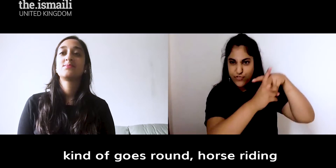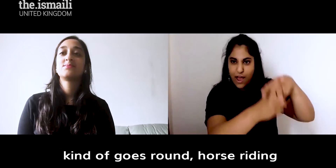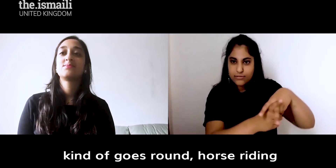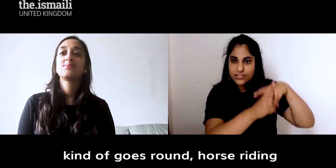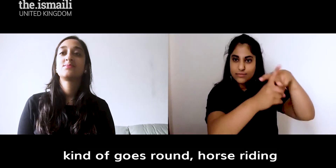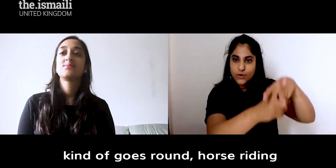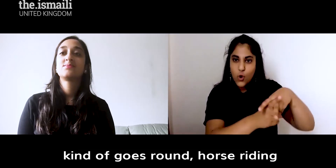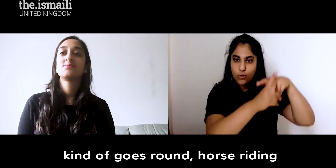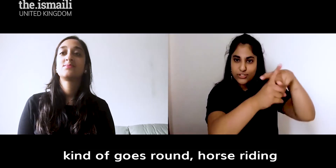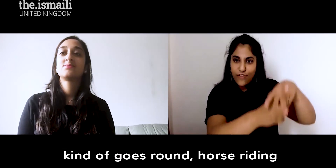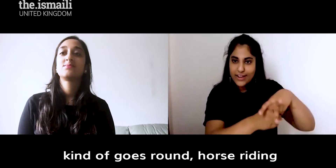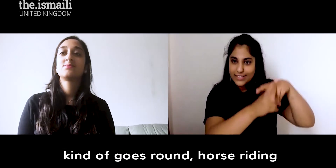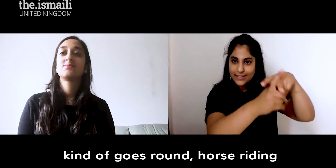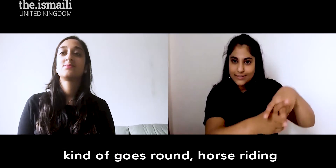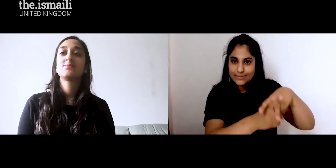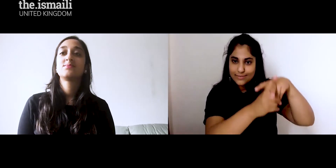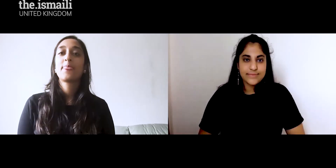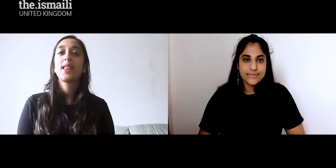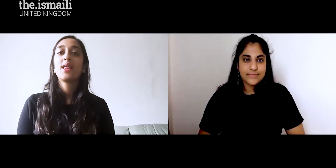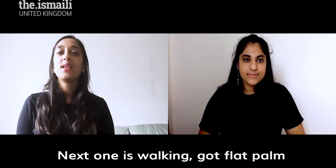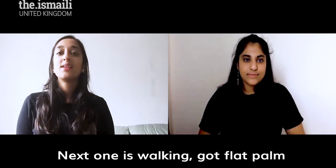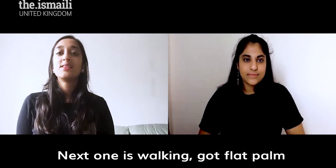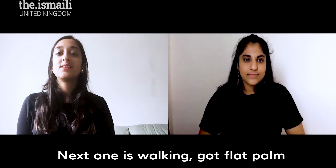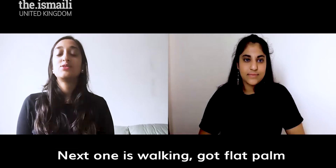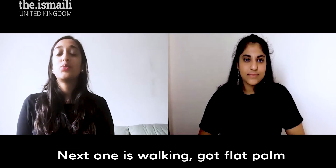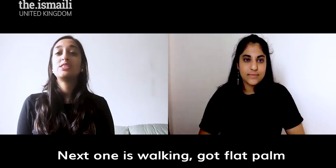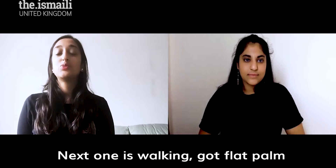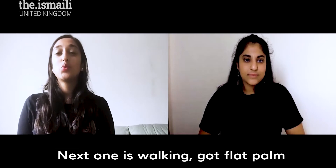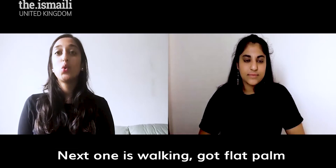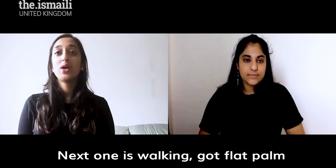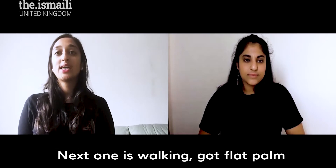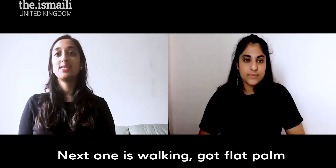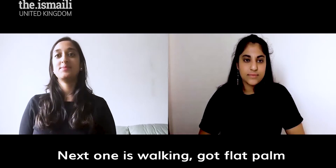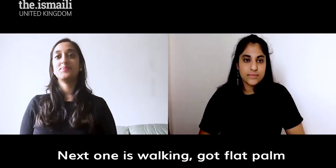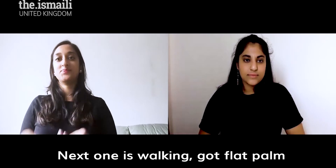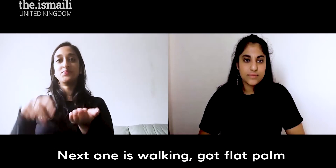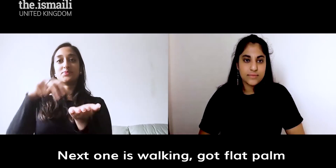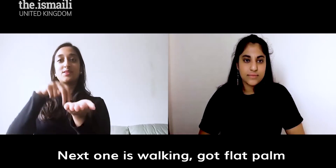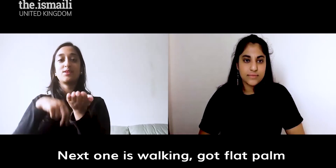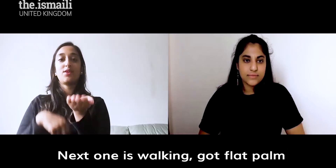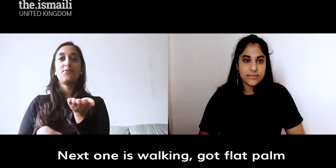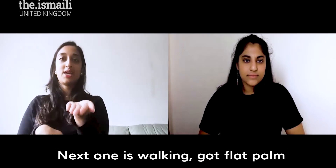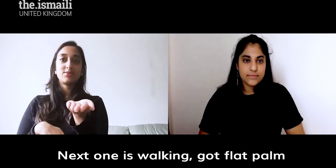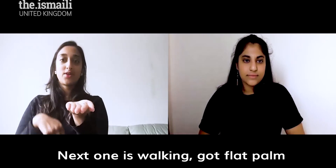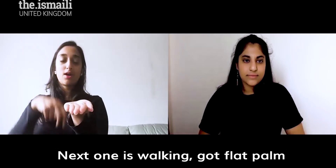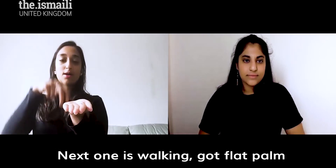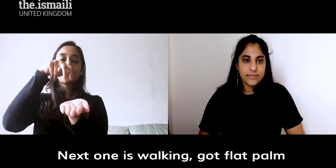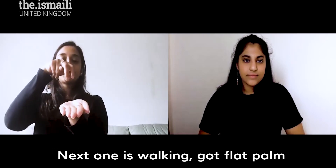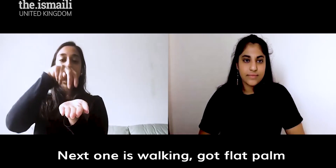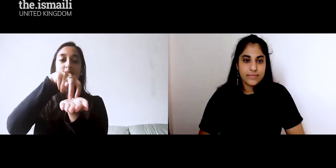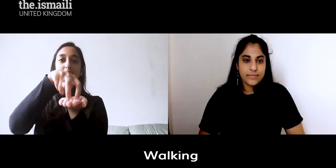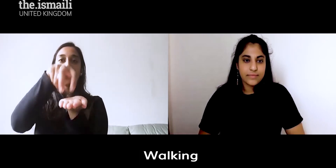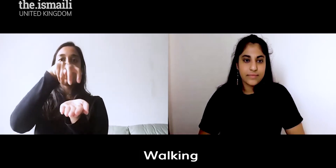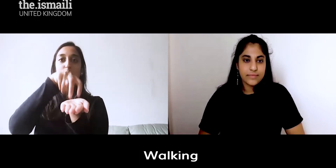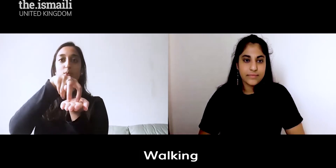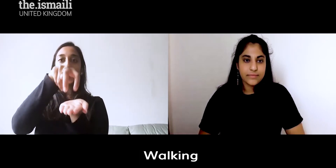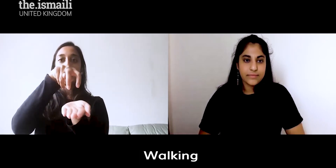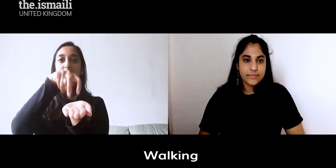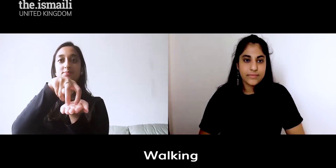round. Horse riding. Next one is walking. Got flat palm and walking.